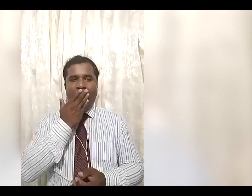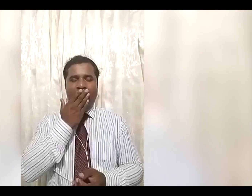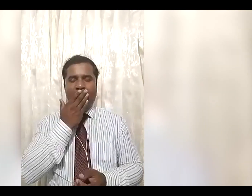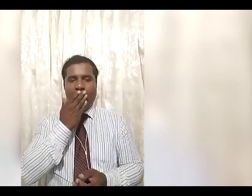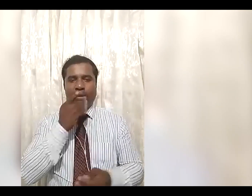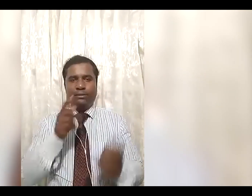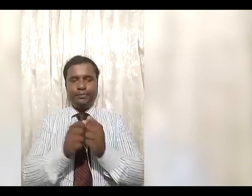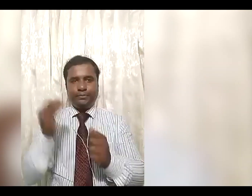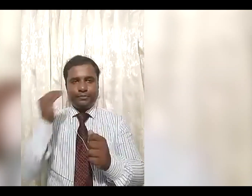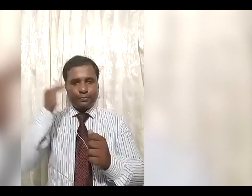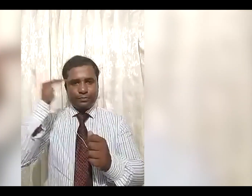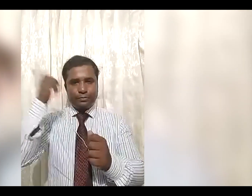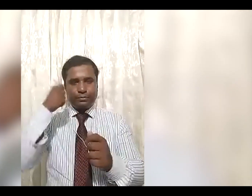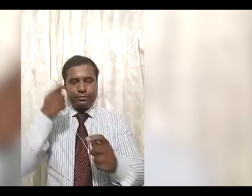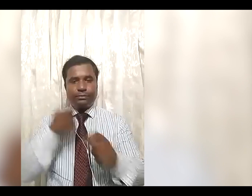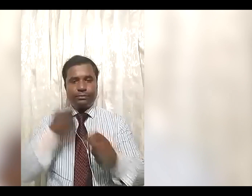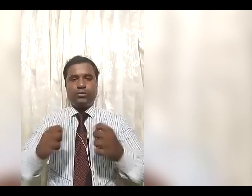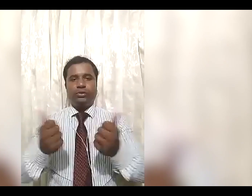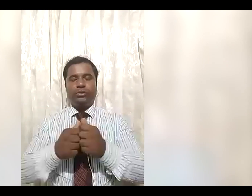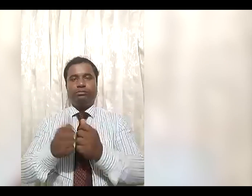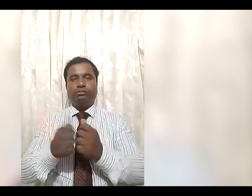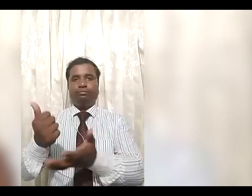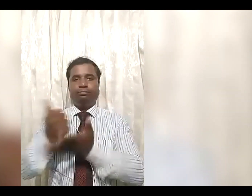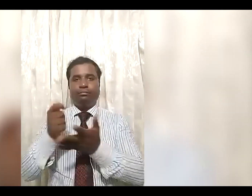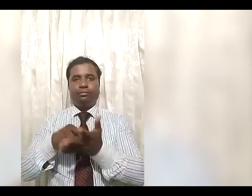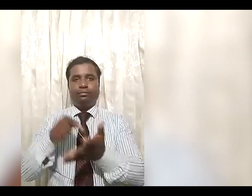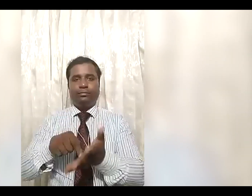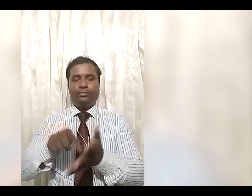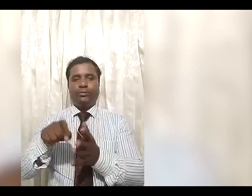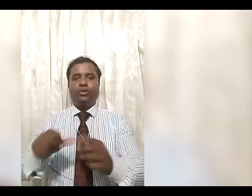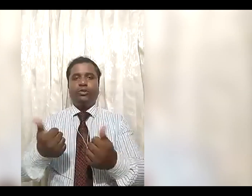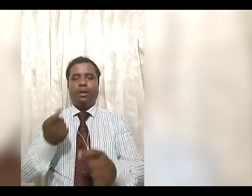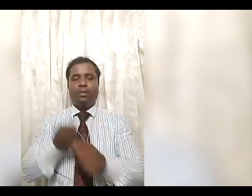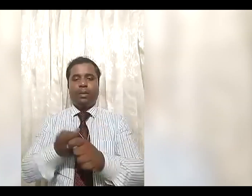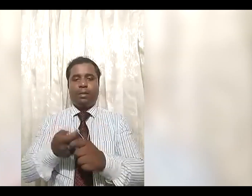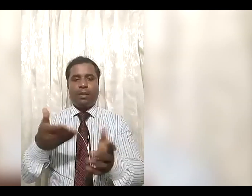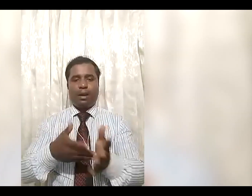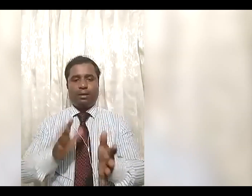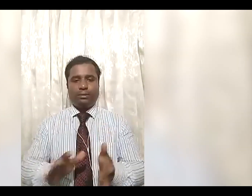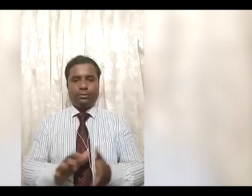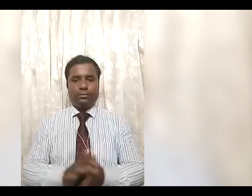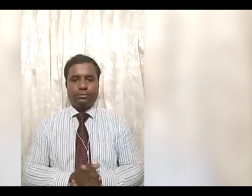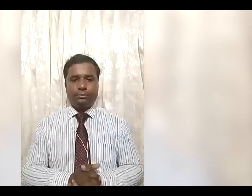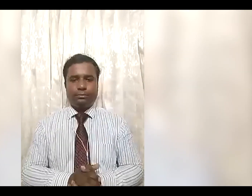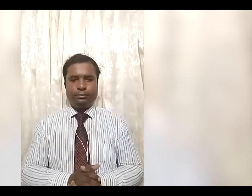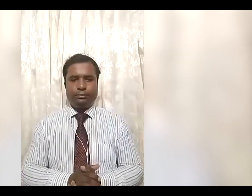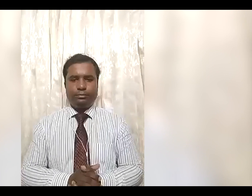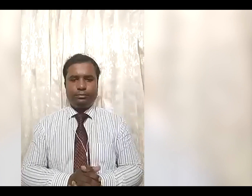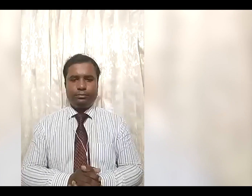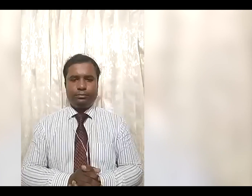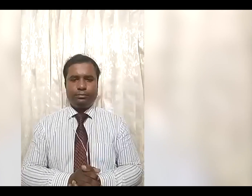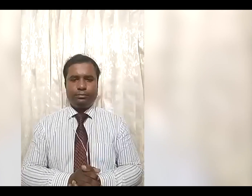you know, this is what their disability is, how can we make sure that our workplace is accessible? And so that's a really helpful resource for